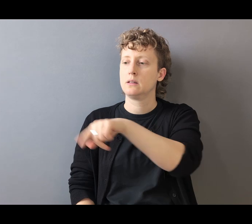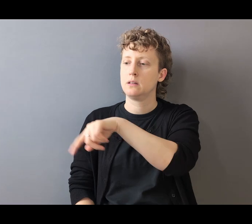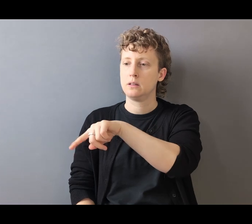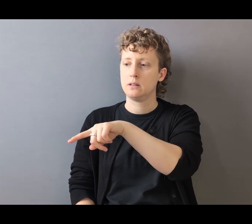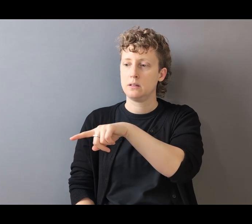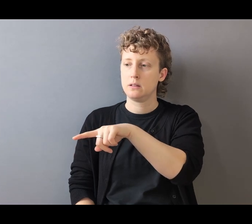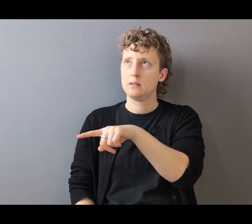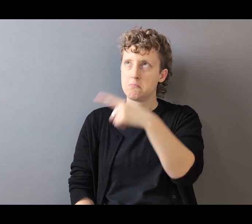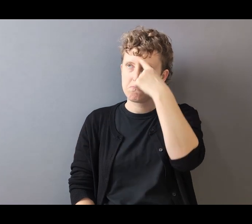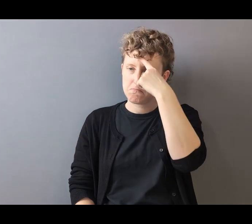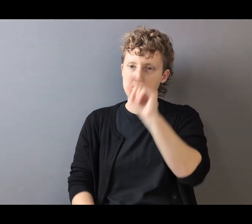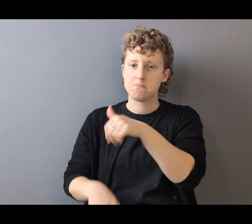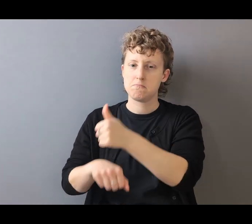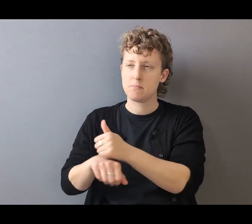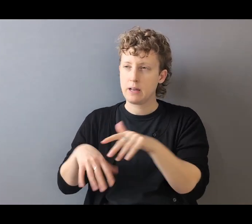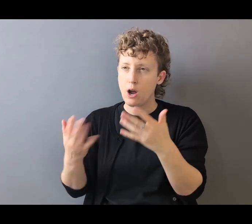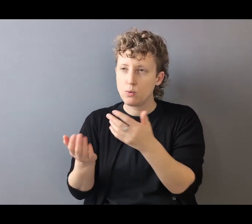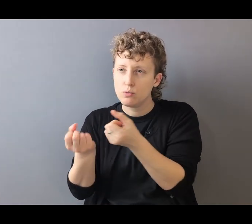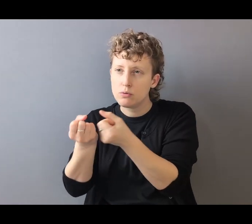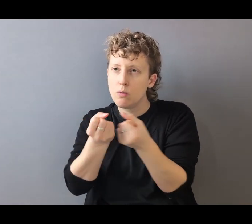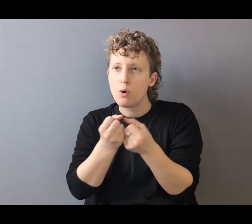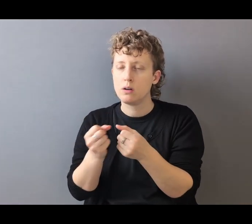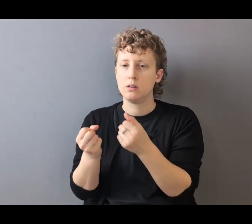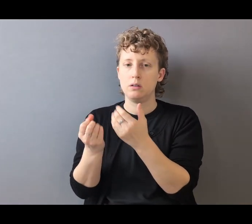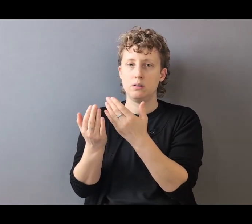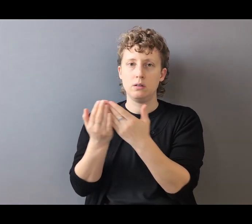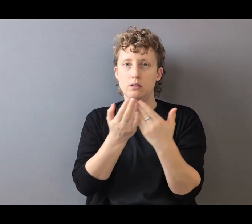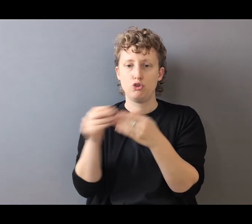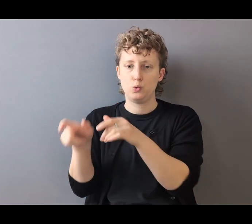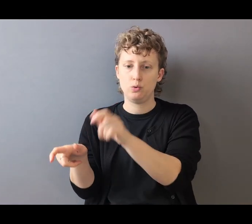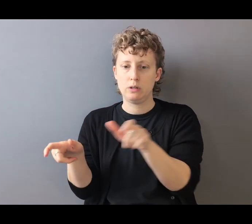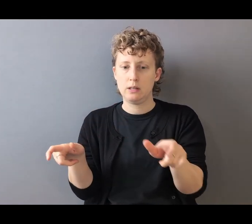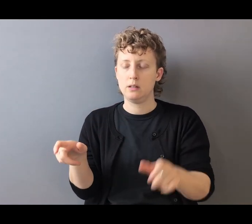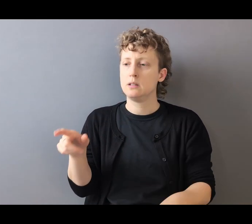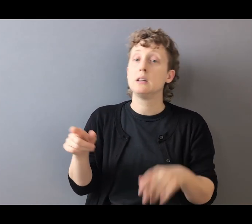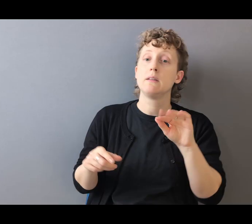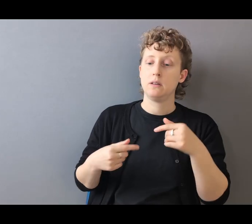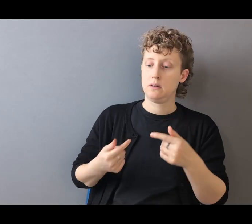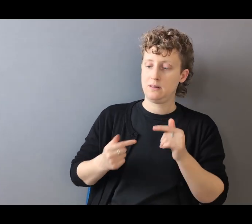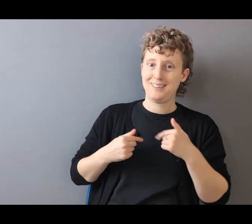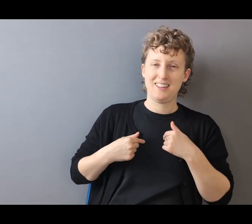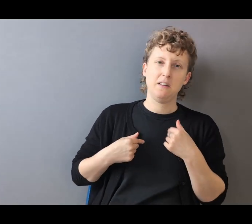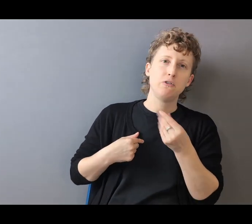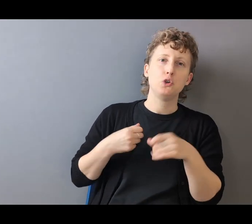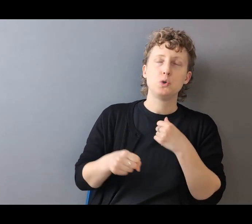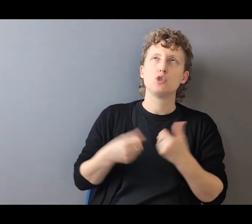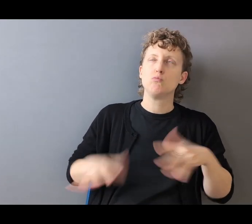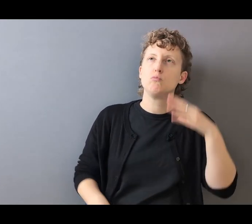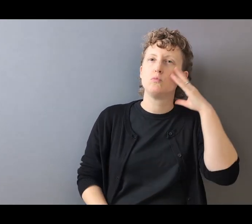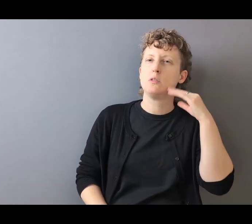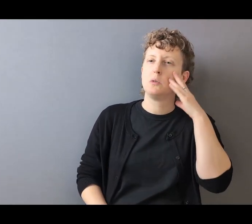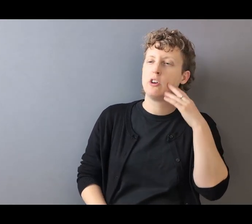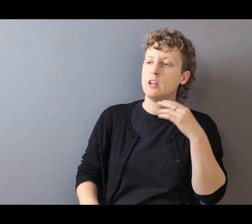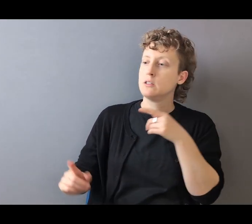letting people who have a couple of years of experience in accessibility tell them what it is like to become an accessibility expert, how work life is, and so